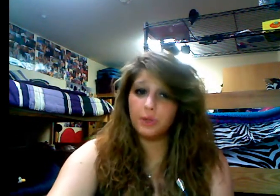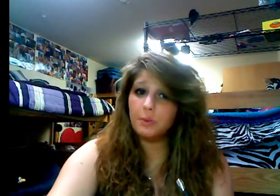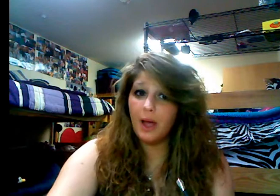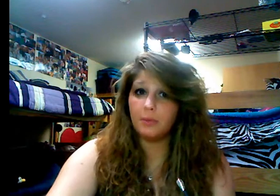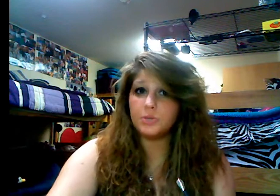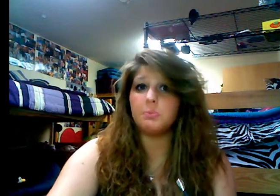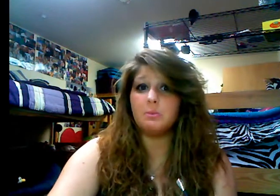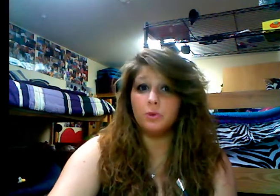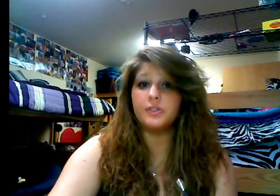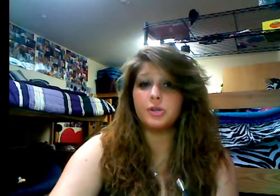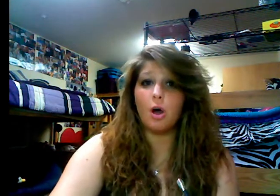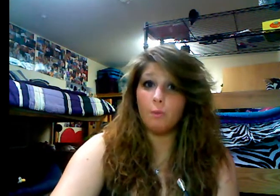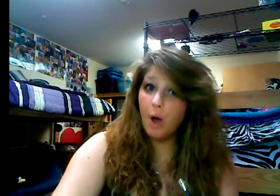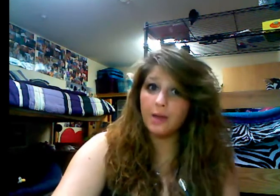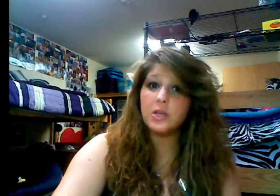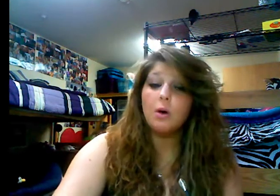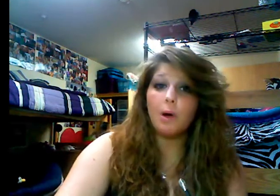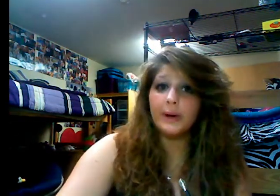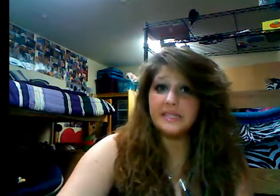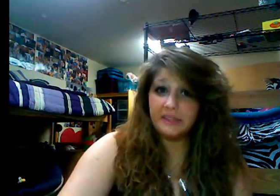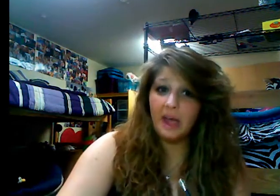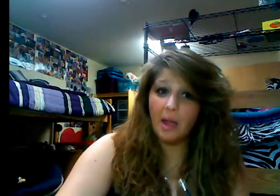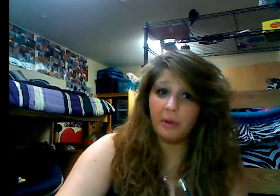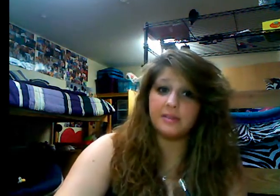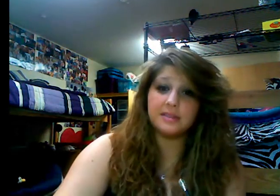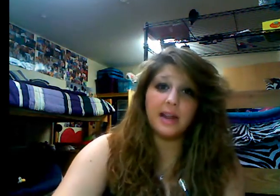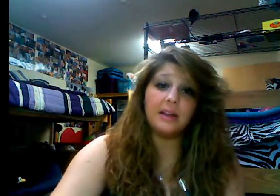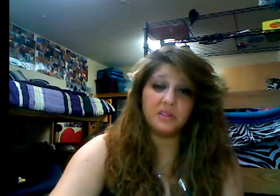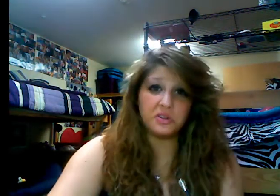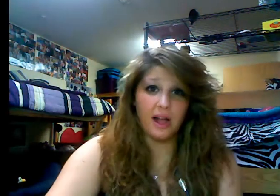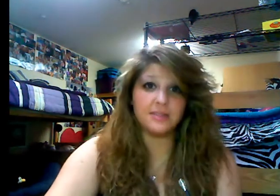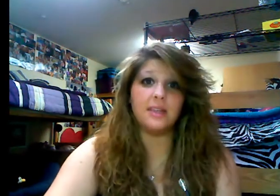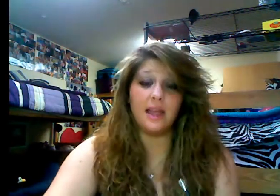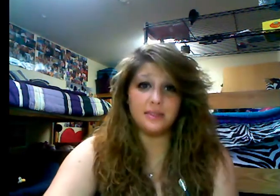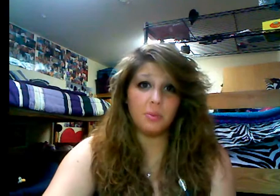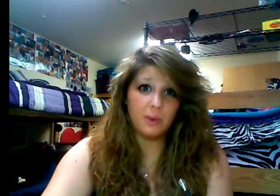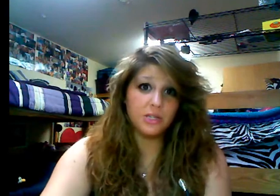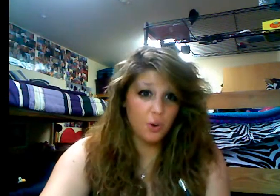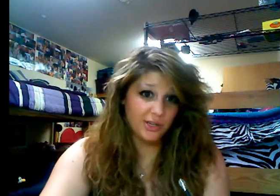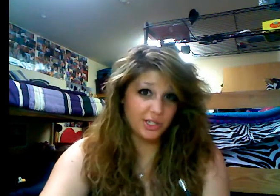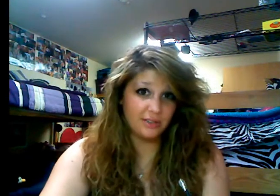real way, which would be movies go want, while raising the eyebrows, stating that you're asking a WH